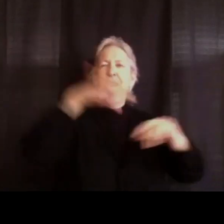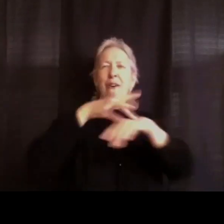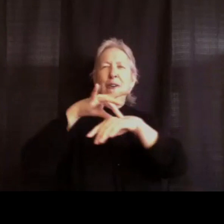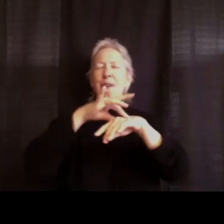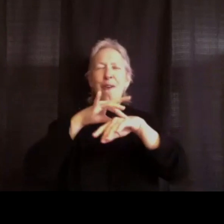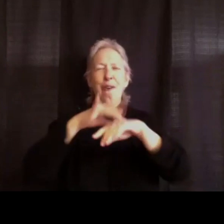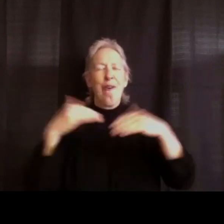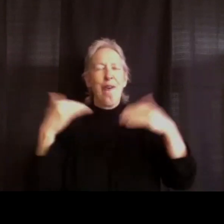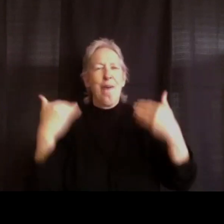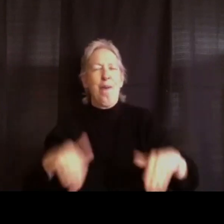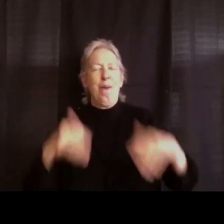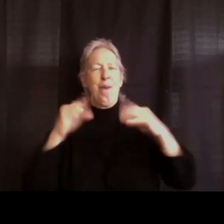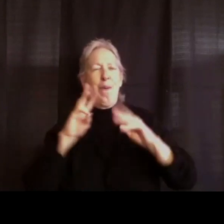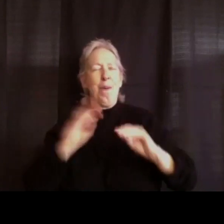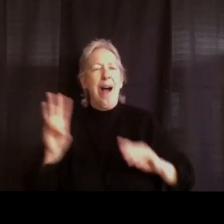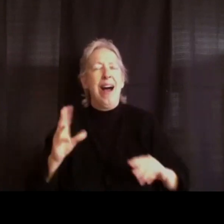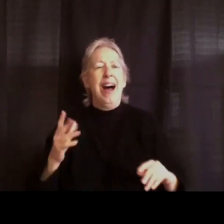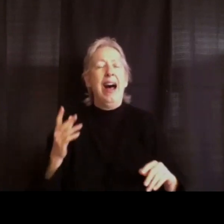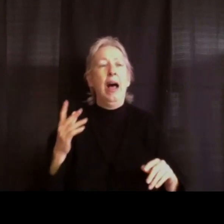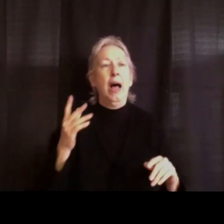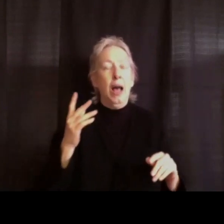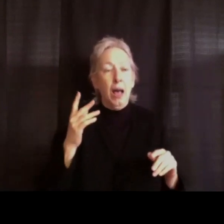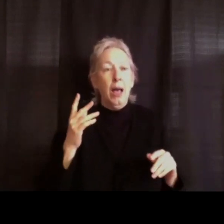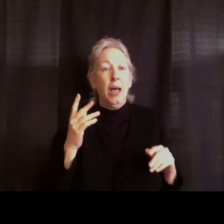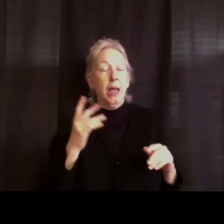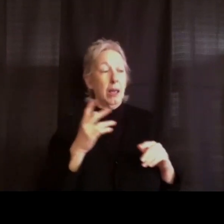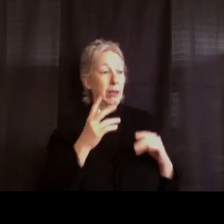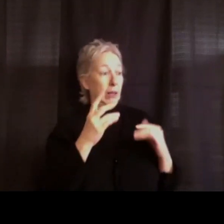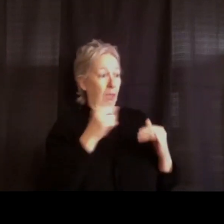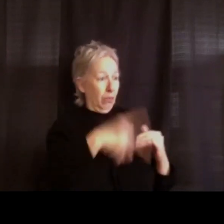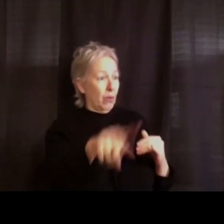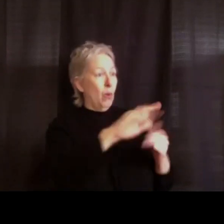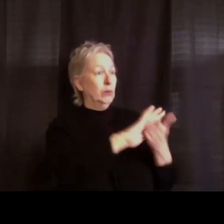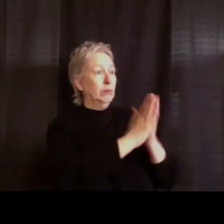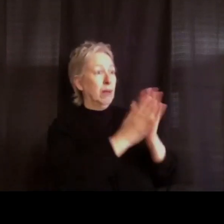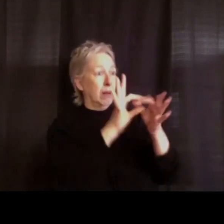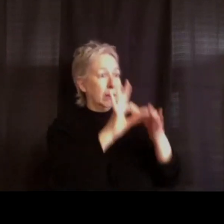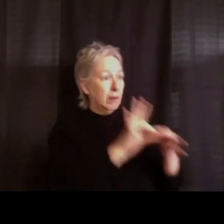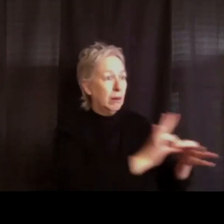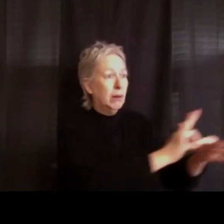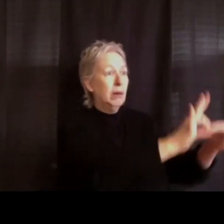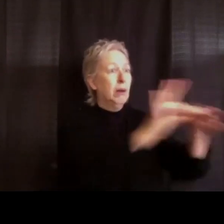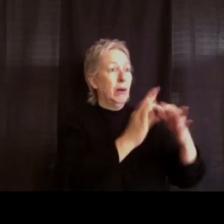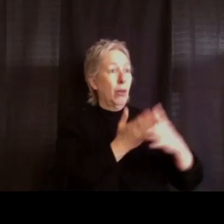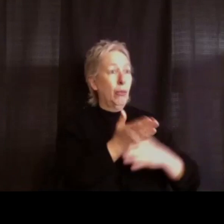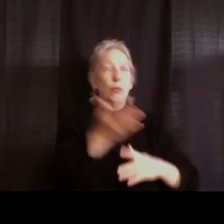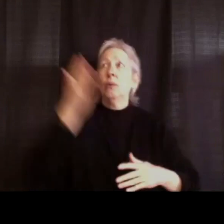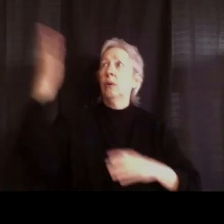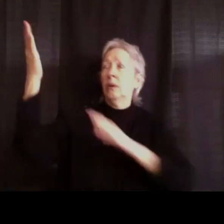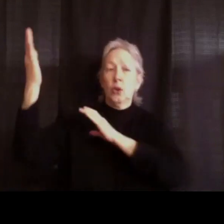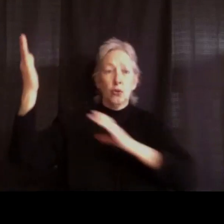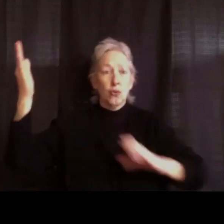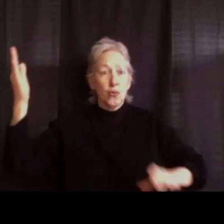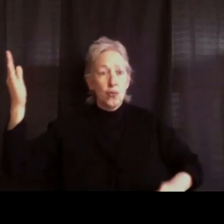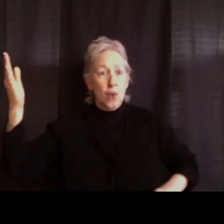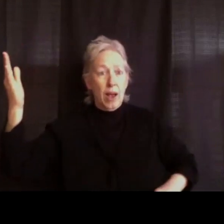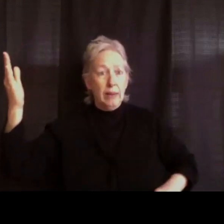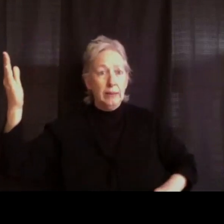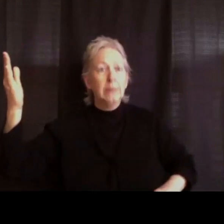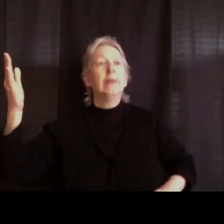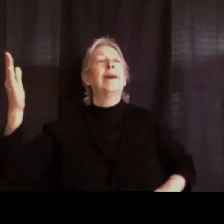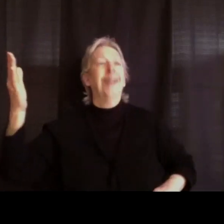Those united with this crucified and risen Christ in baptism are now also sent